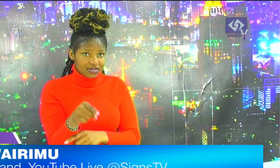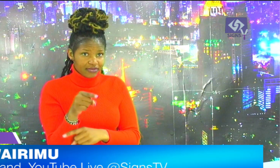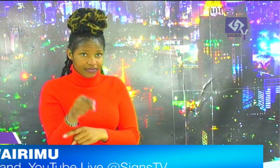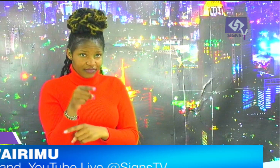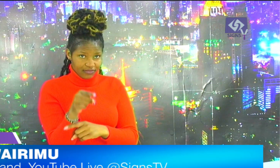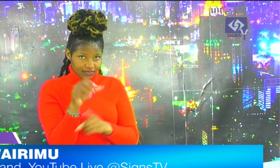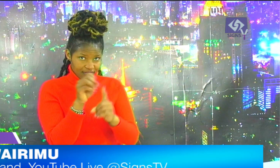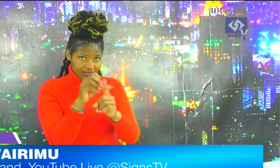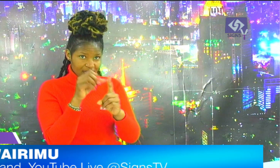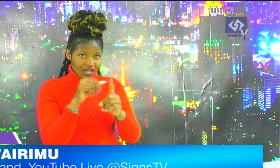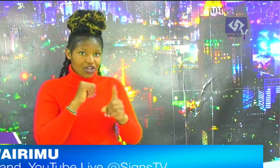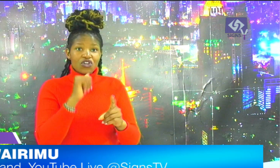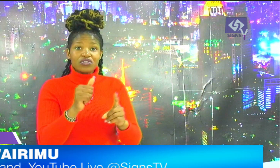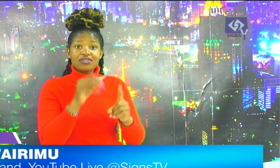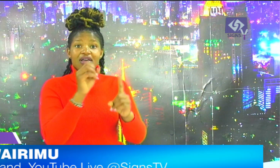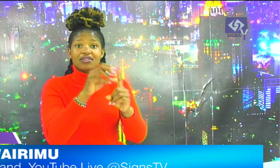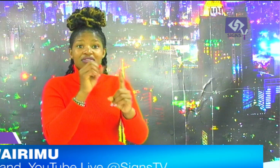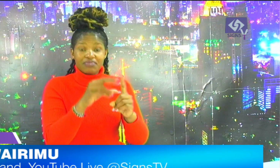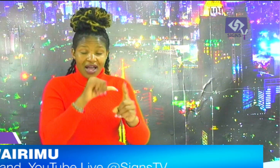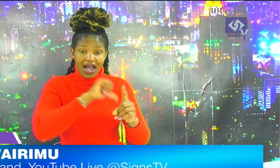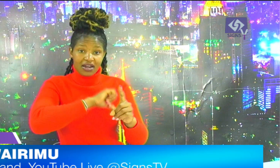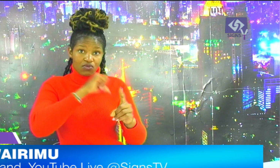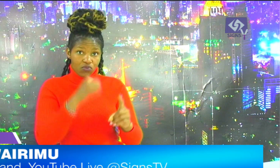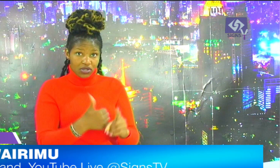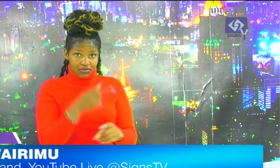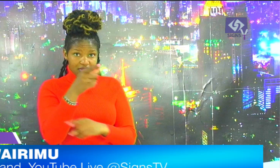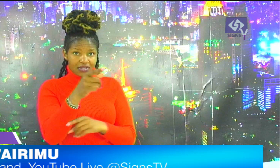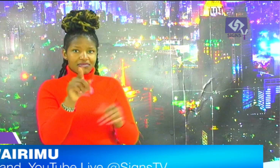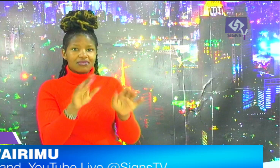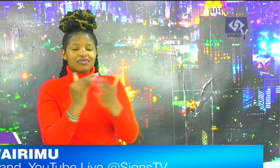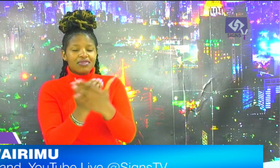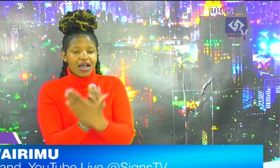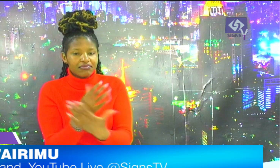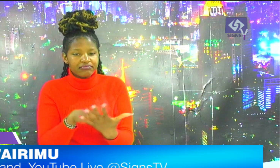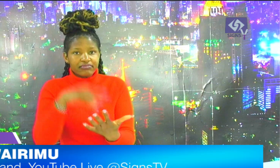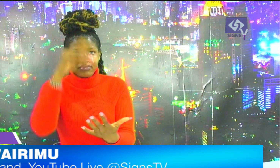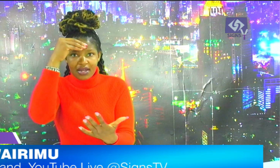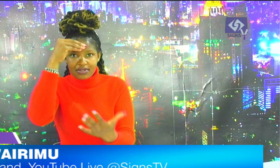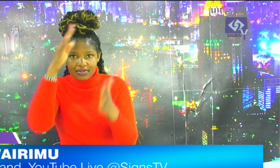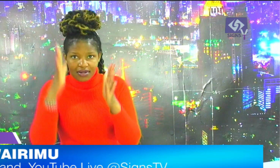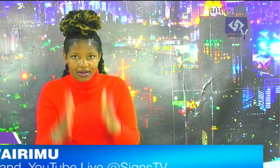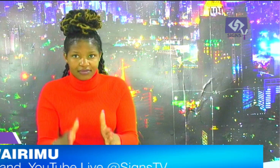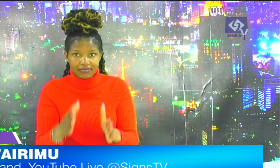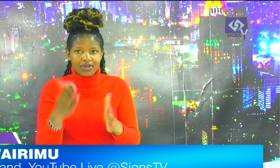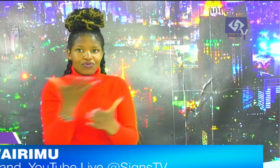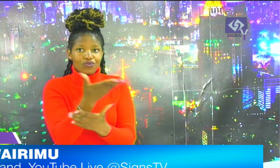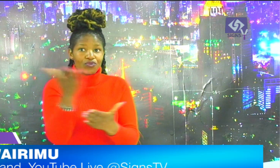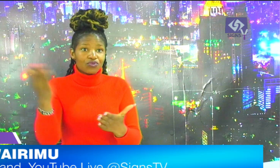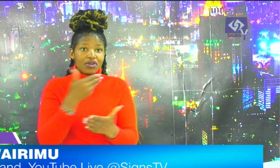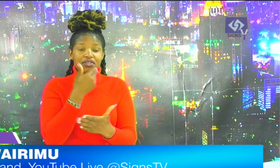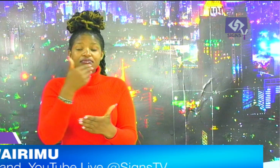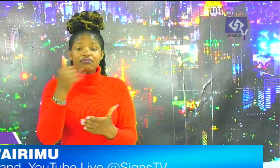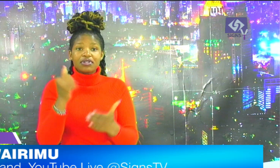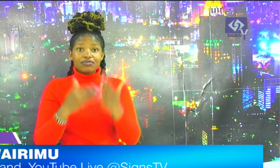The previous system was perceived to disadvantage some learners whose